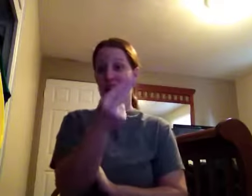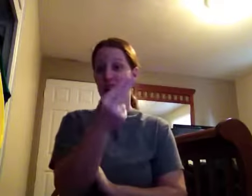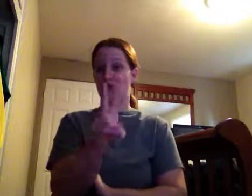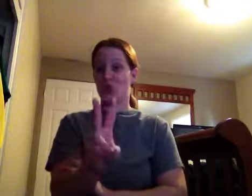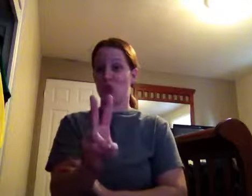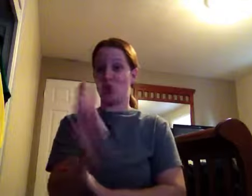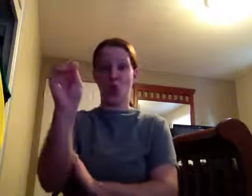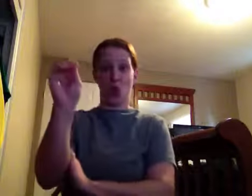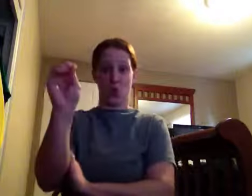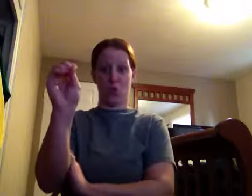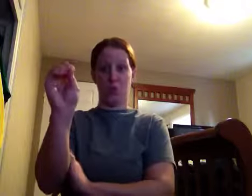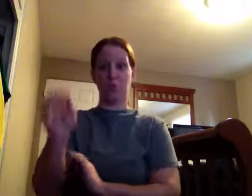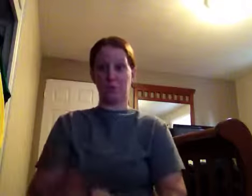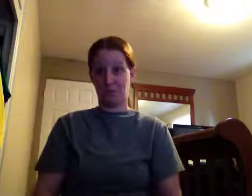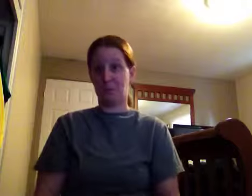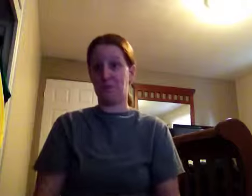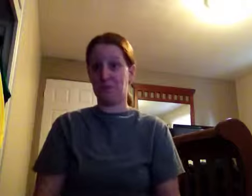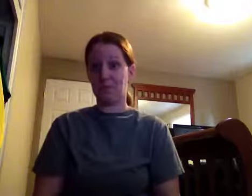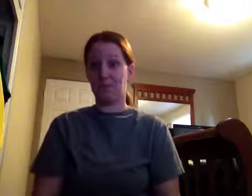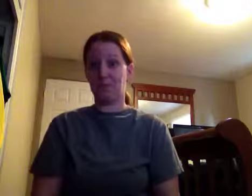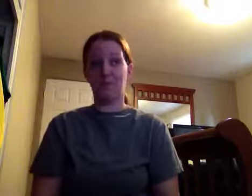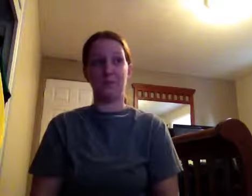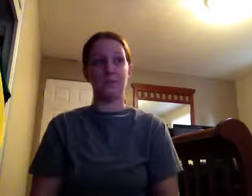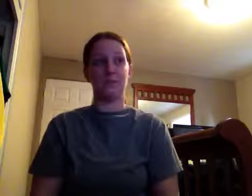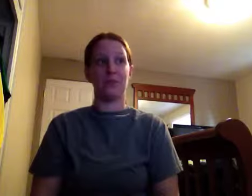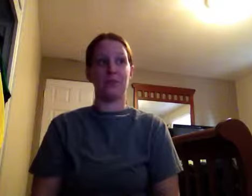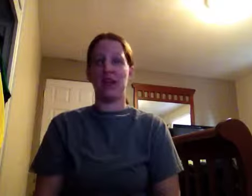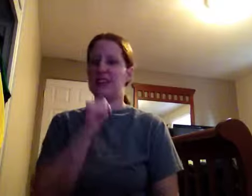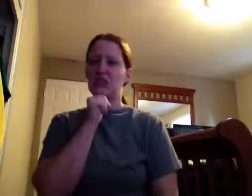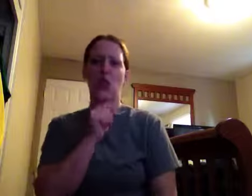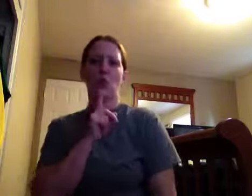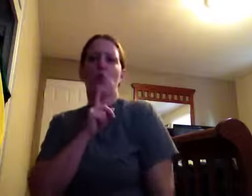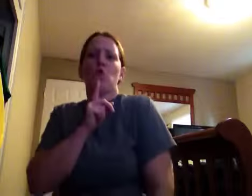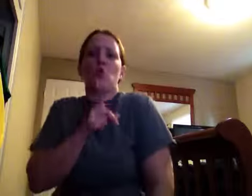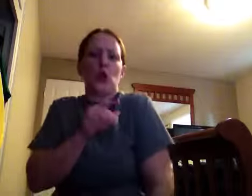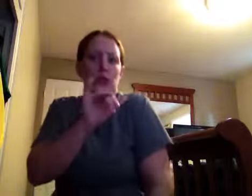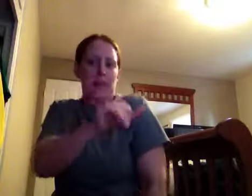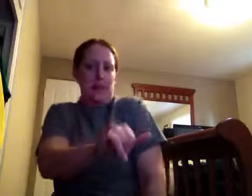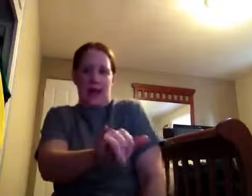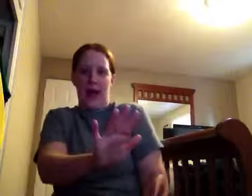CH2O. This is not what it really is, but it's the simplest whole number ratio.